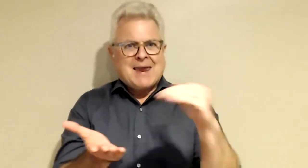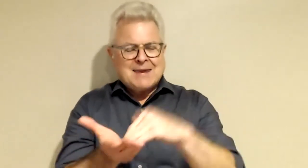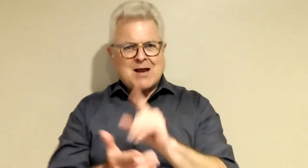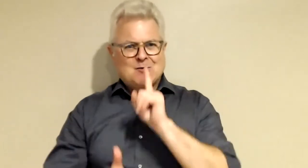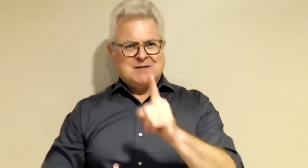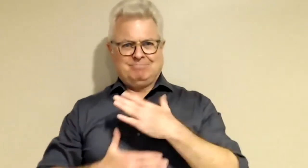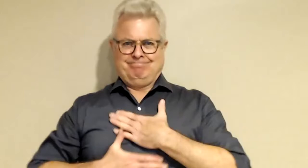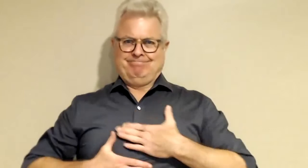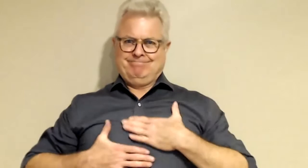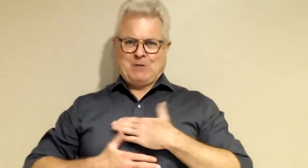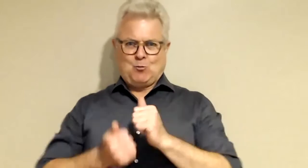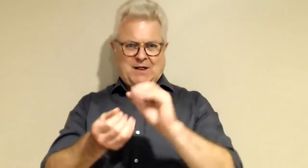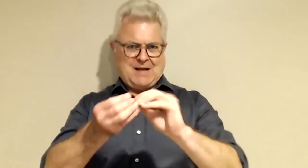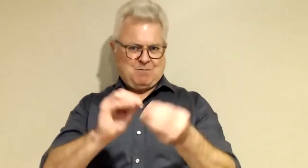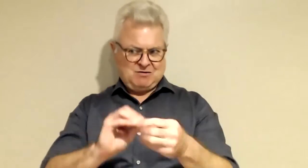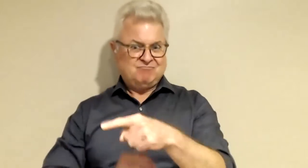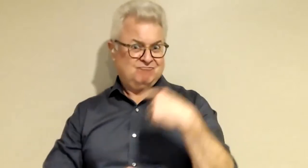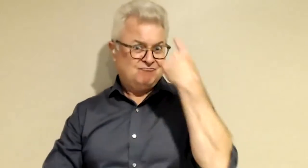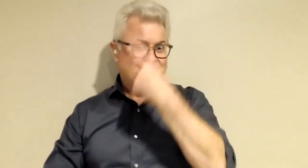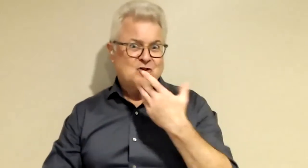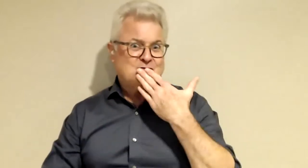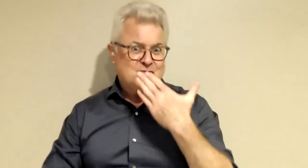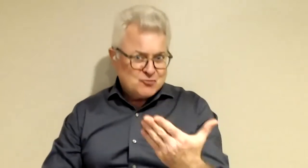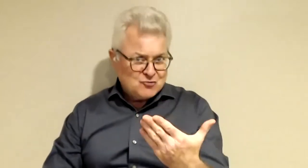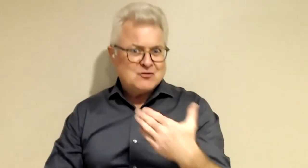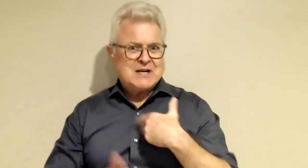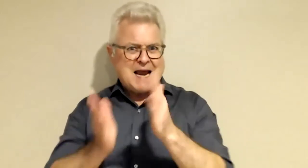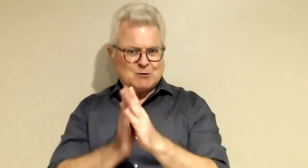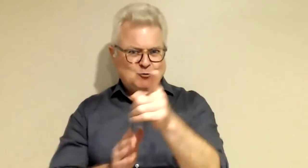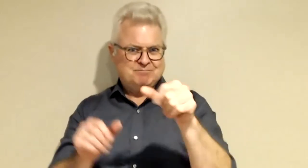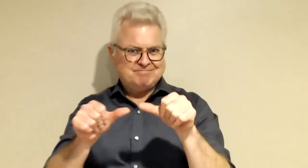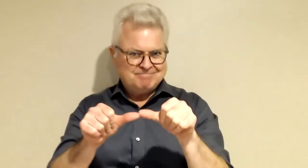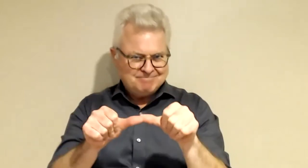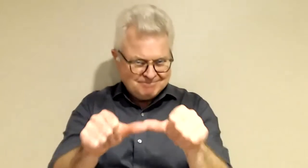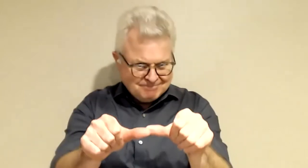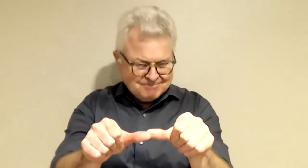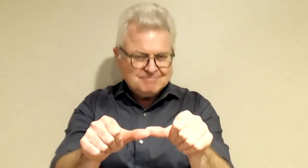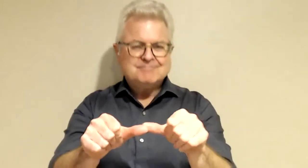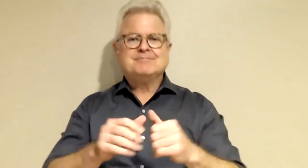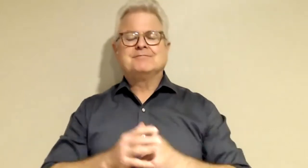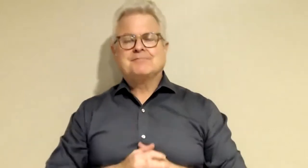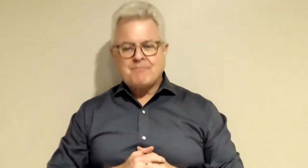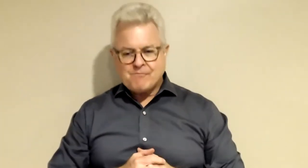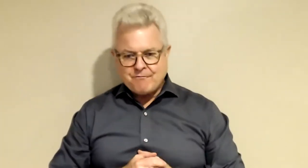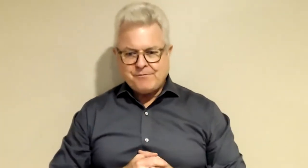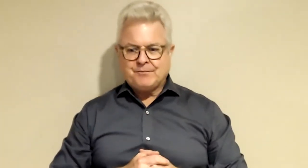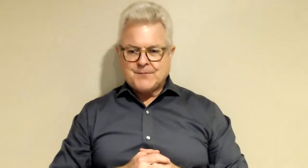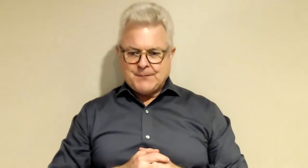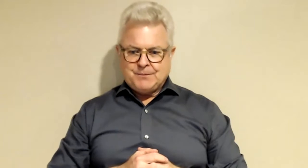dose. Again, I want to tell you that I'm very pleased with those numbers. They're looking real good. And I ask you to continue in that